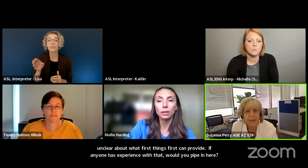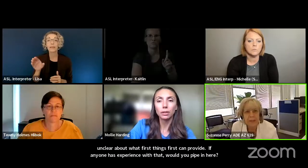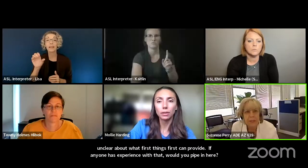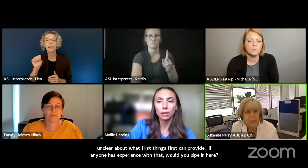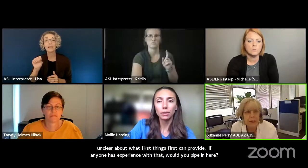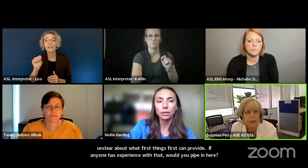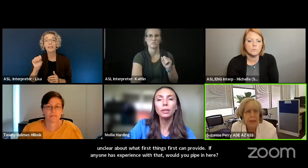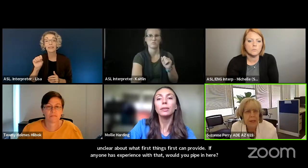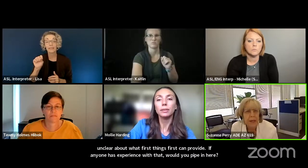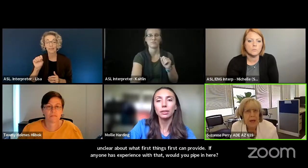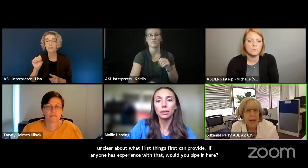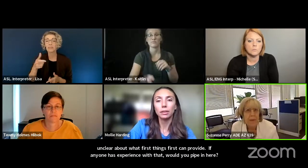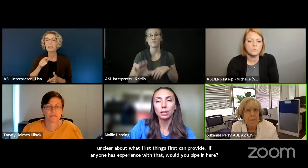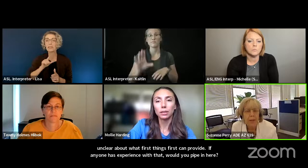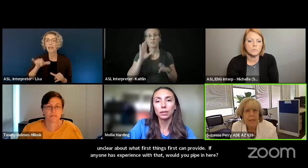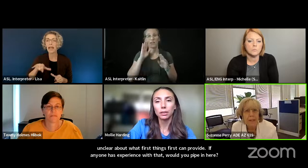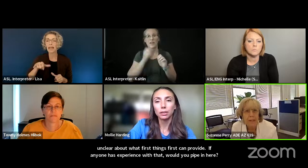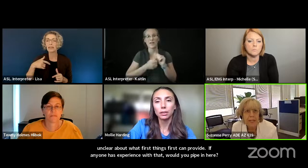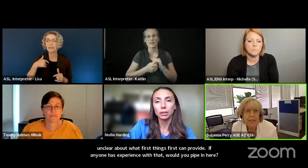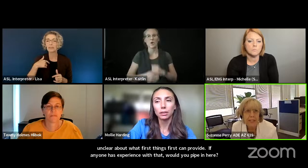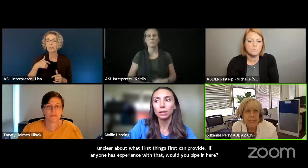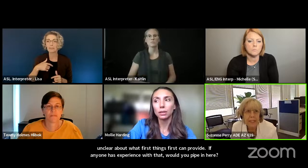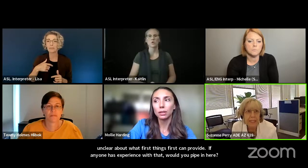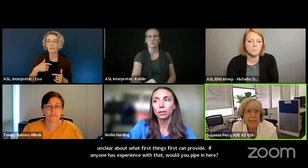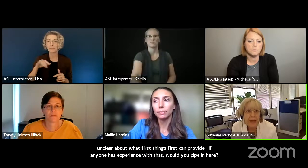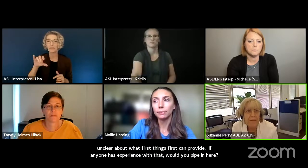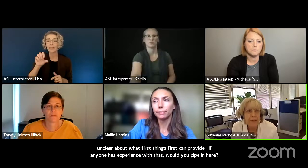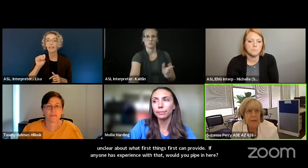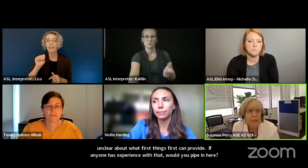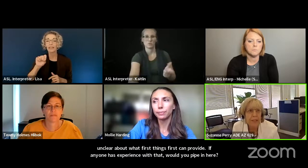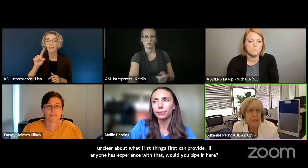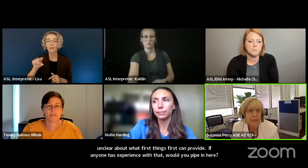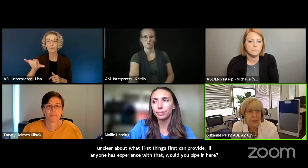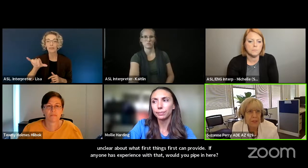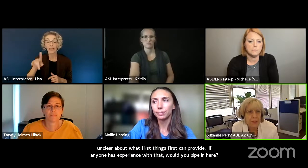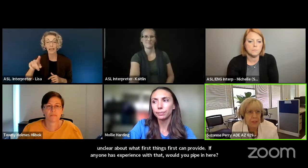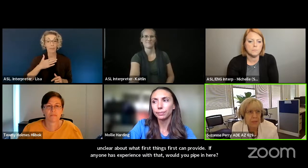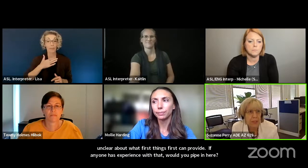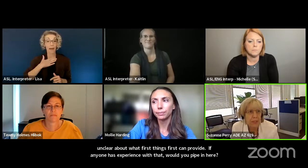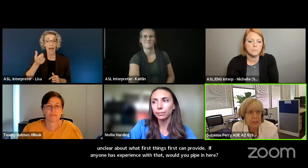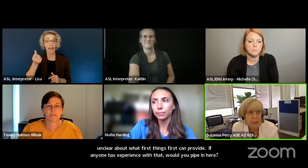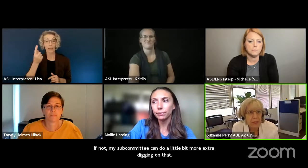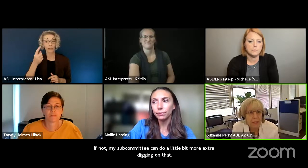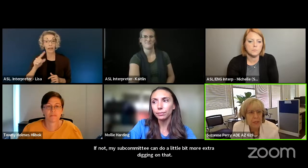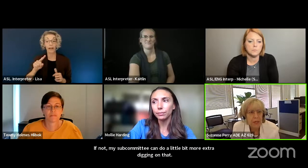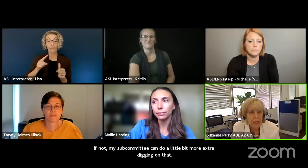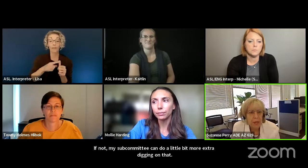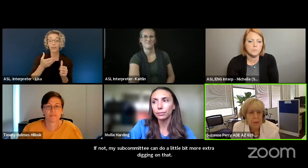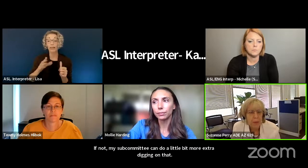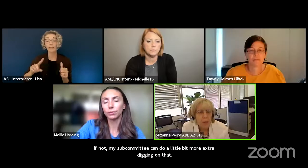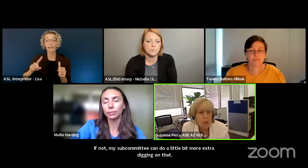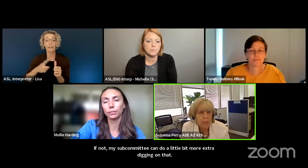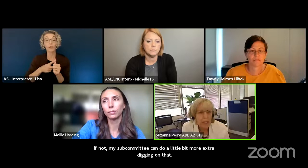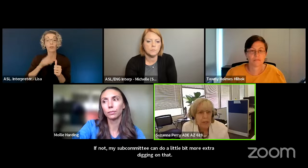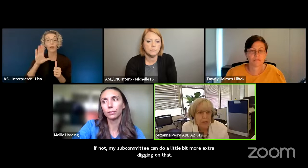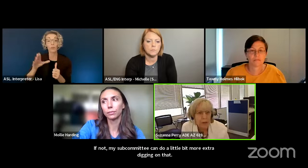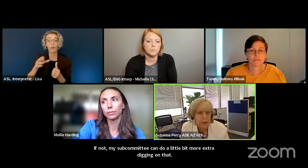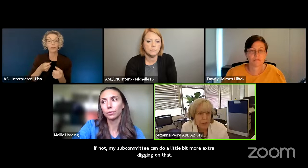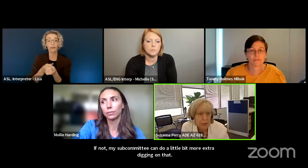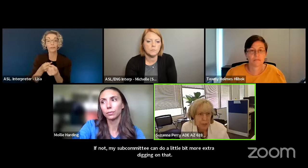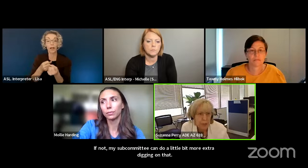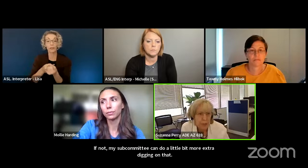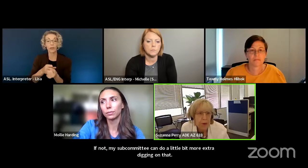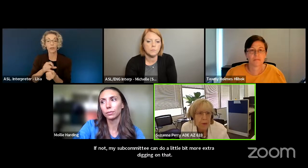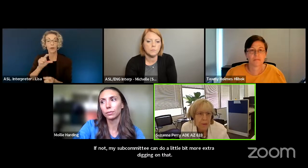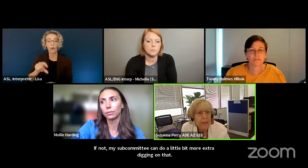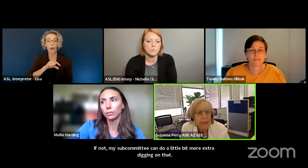It's Susie Perry. My understanding is that First Things First sponsors quality